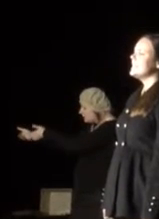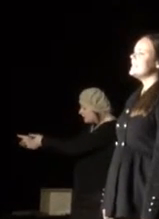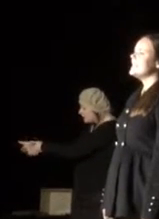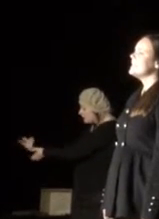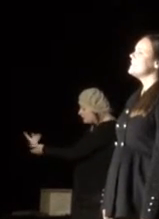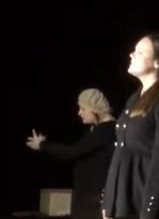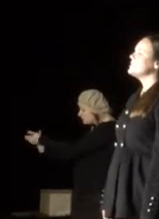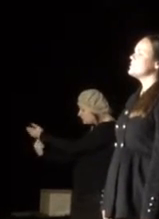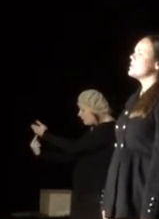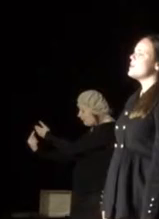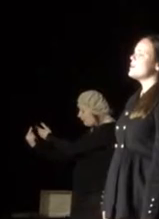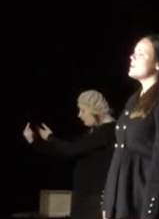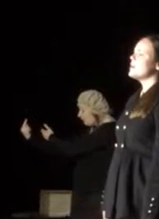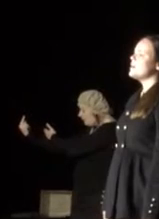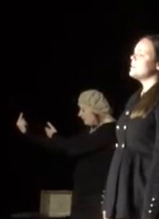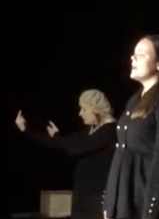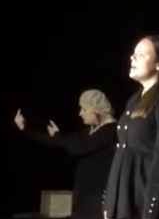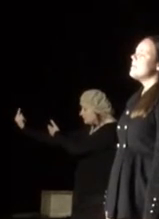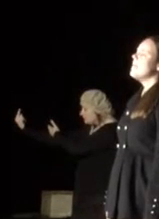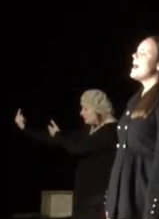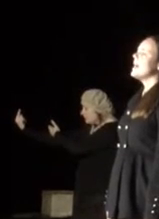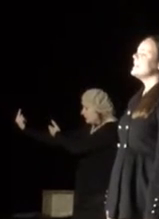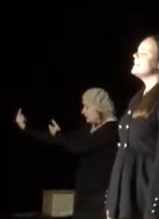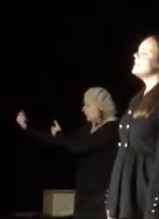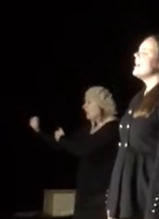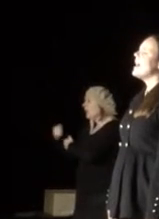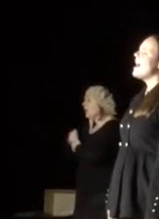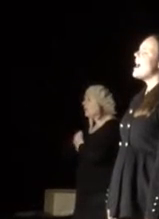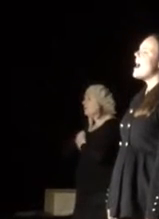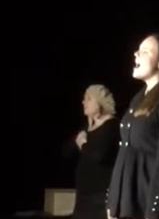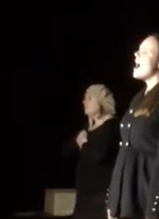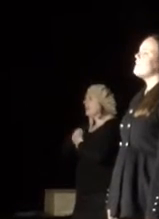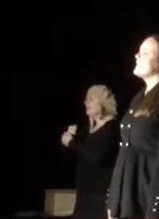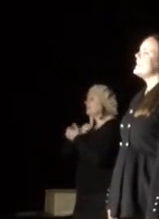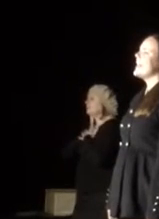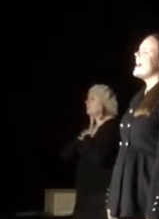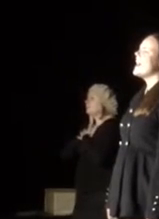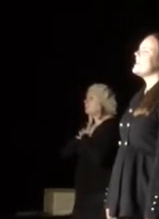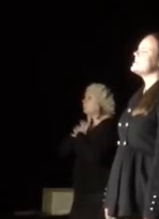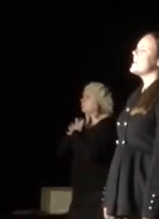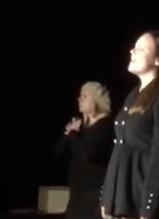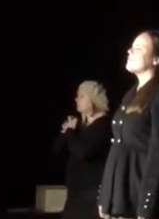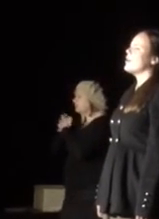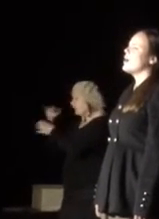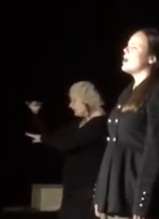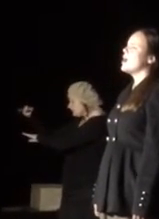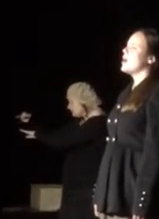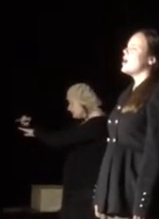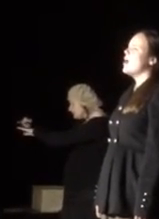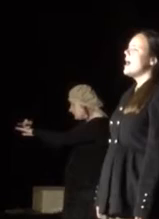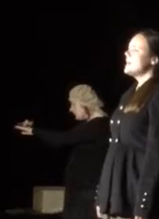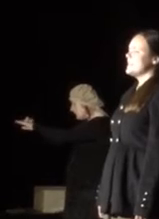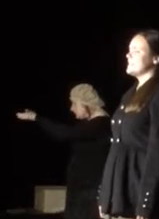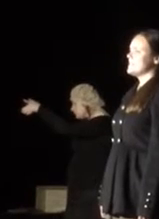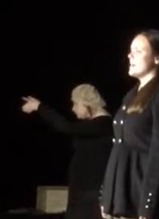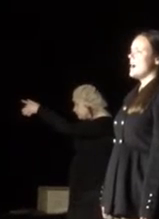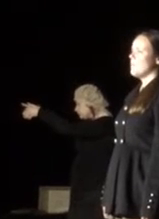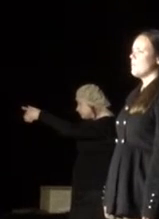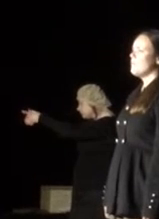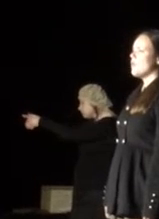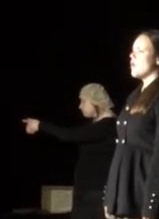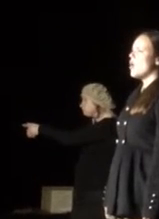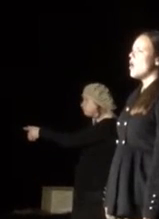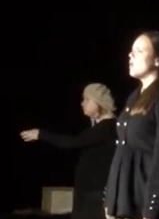he entered My love he lies ever In